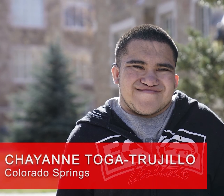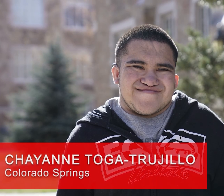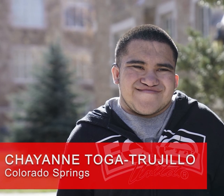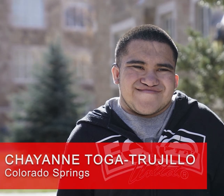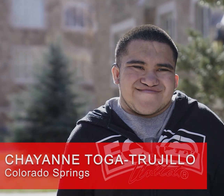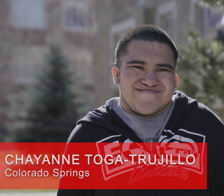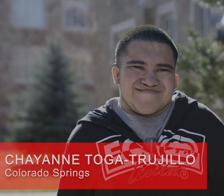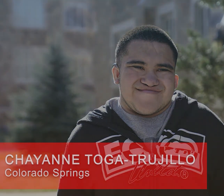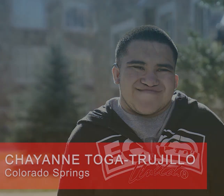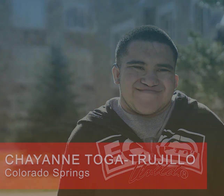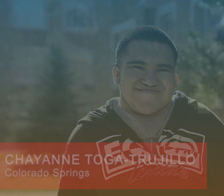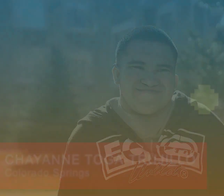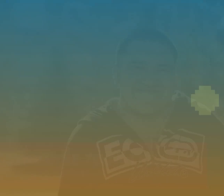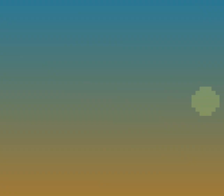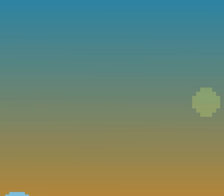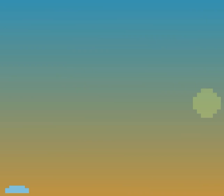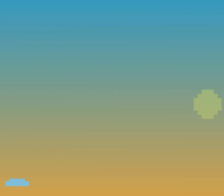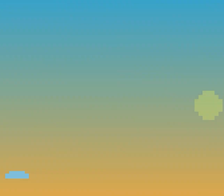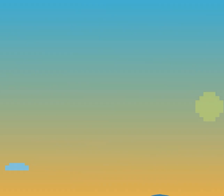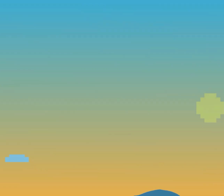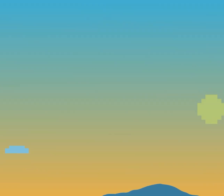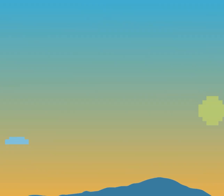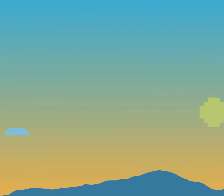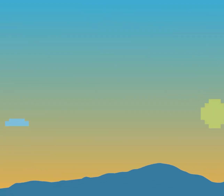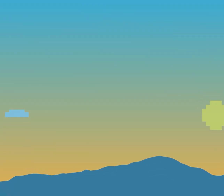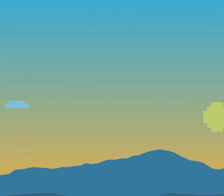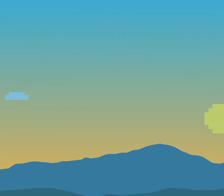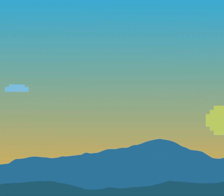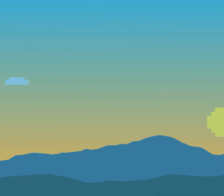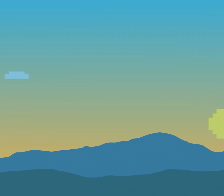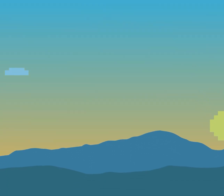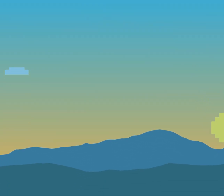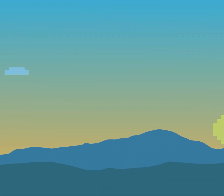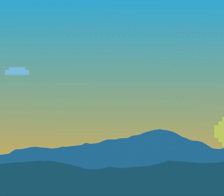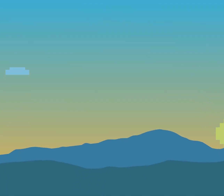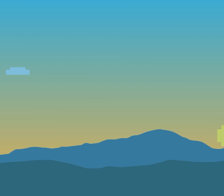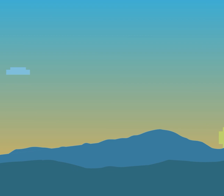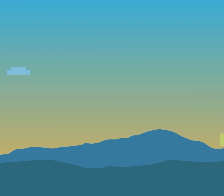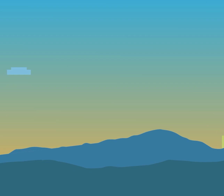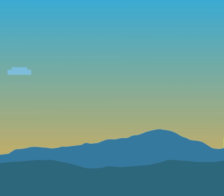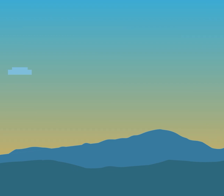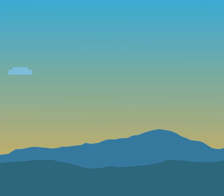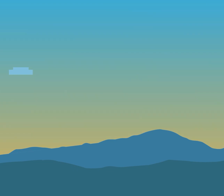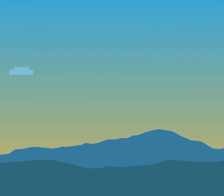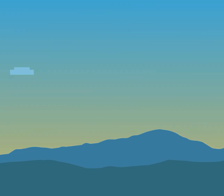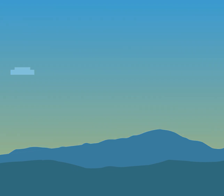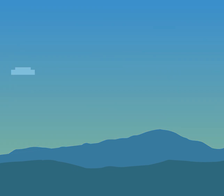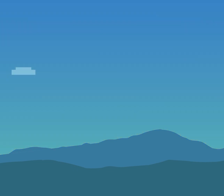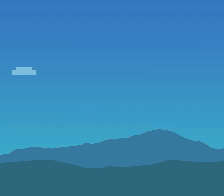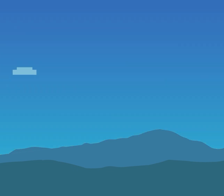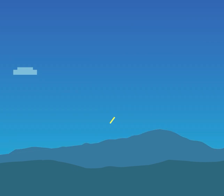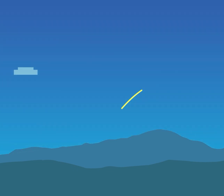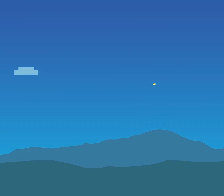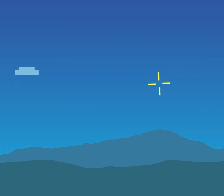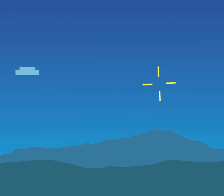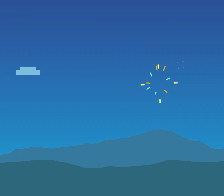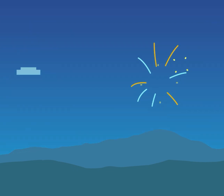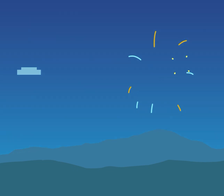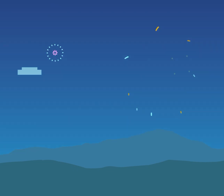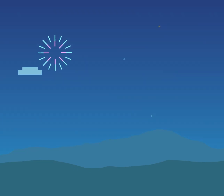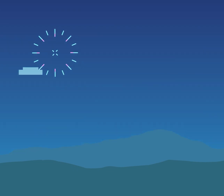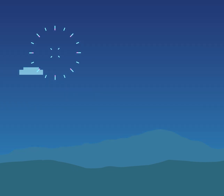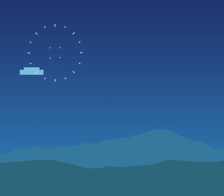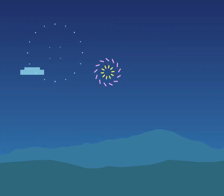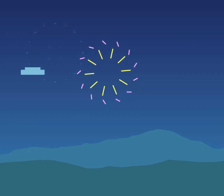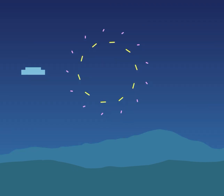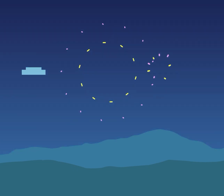another current picture of cheyenne in front of trees and a different brick building screen transitions to computer generated image of a dimming sky with the sun setting on